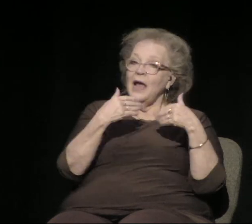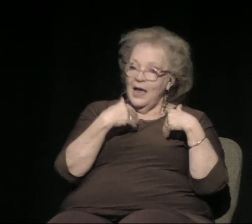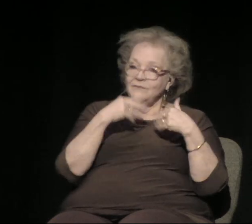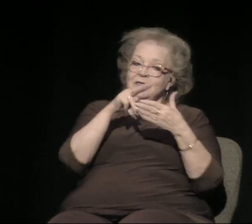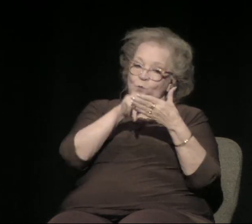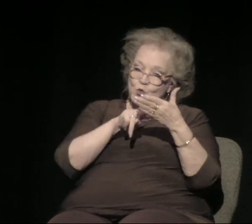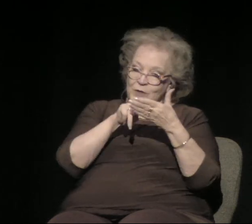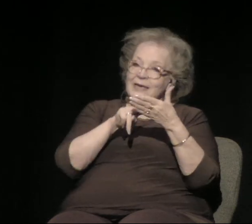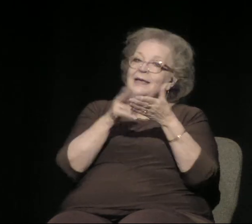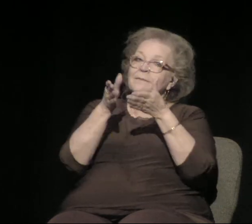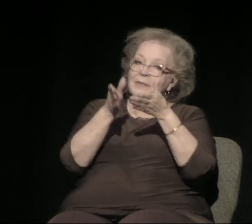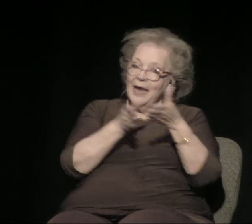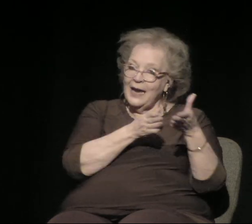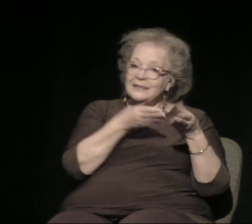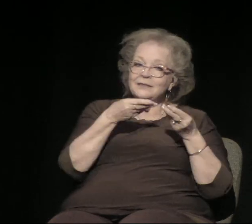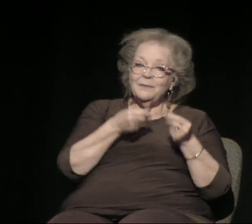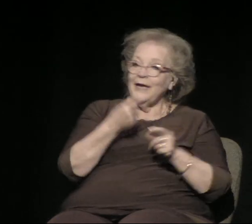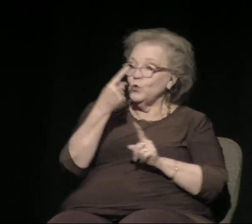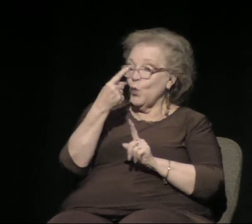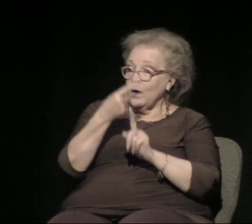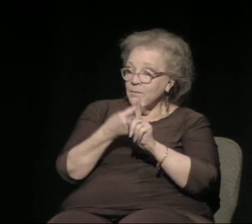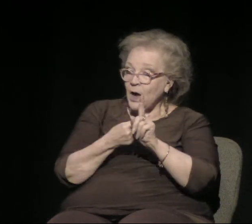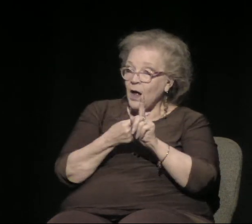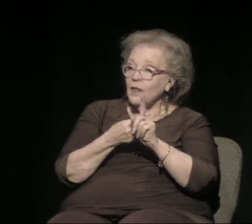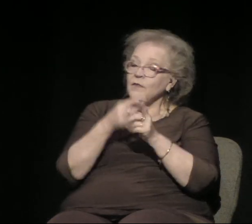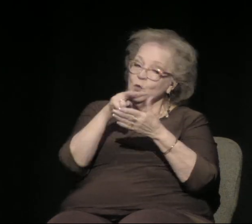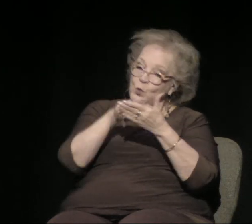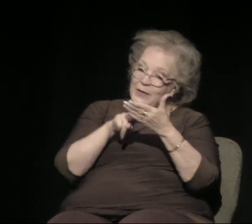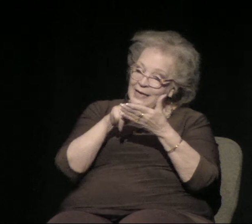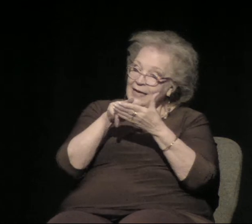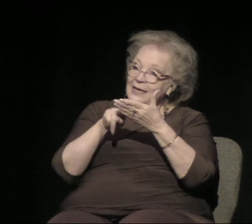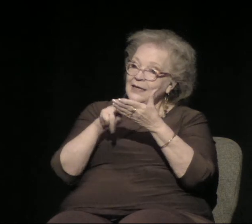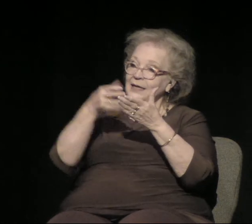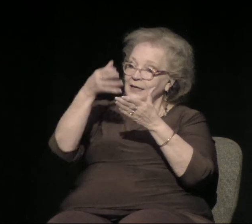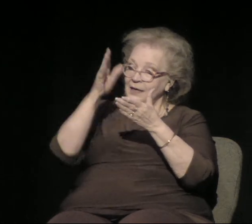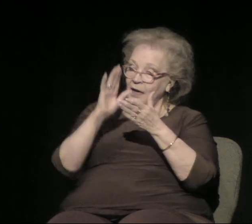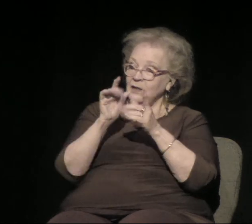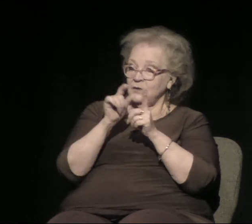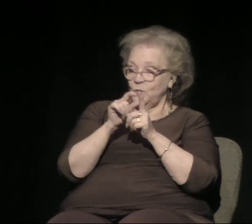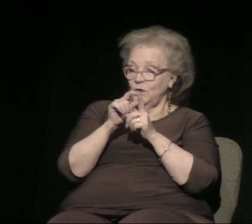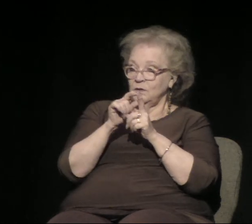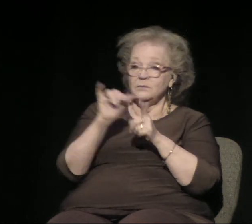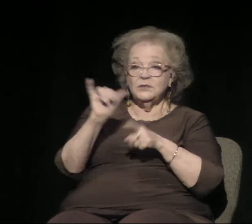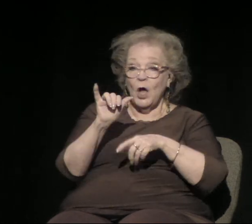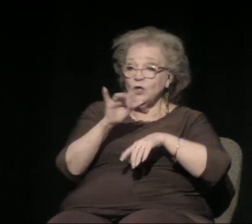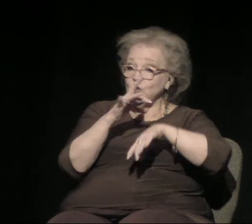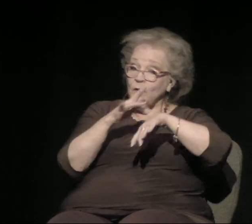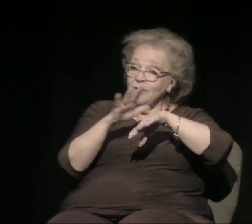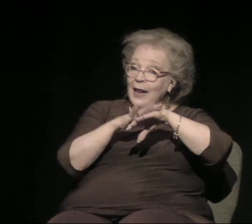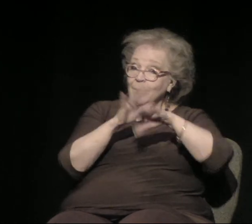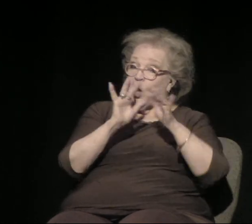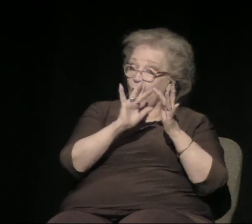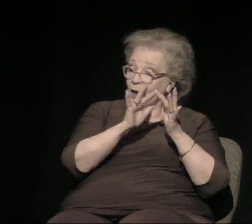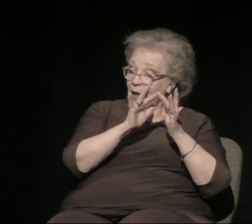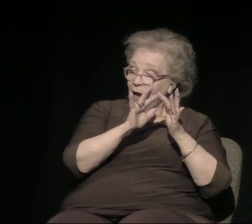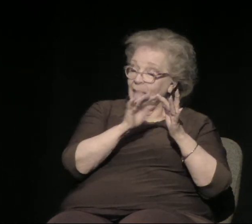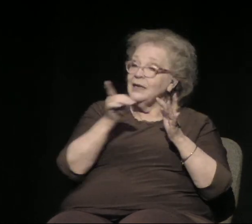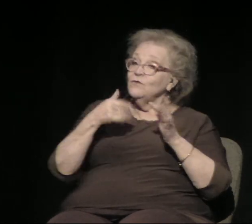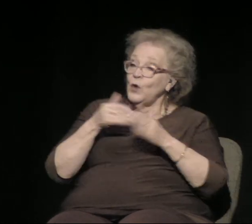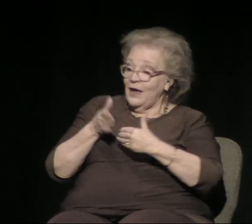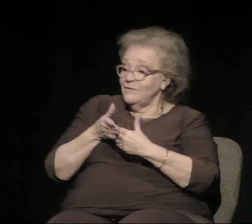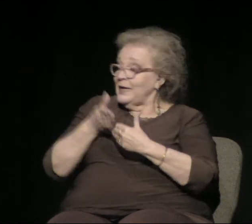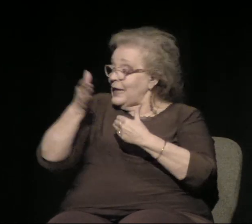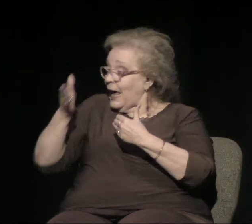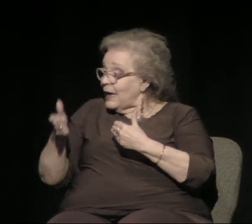some reading plans out there. Spend a month reading God's word. That is also available online. I'll go a step further. If you have a neighbor,